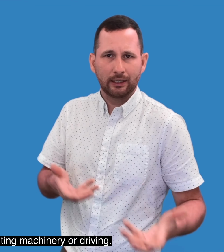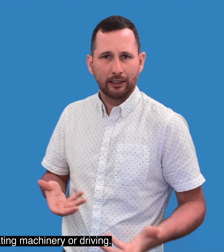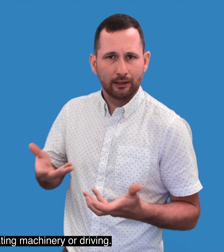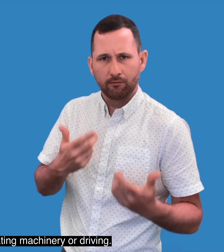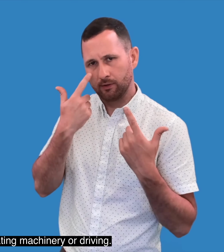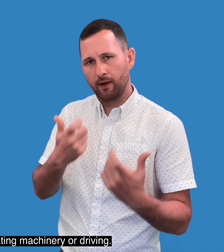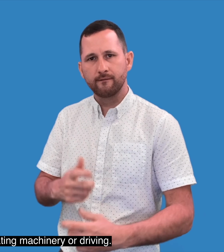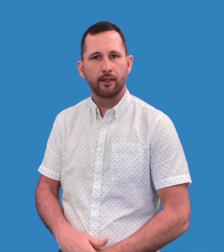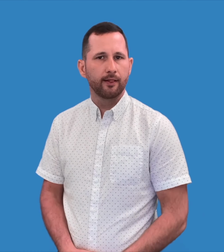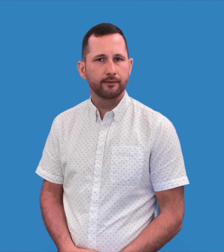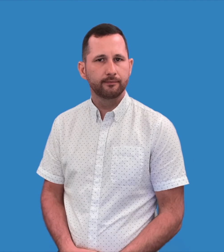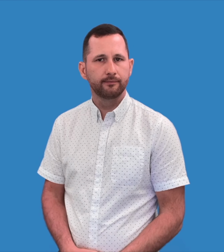or driving.